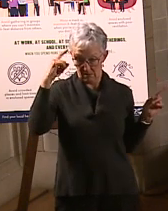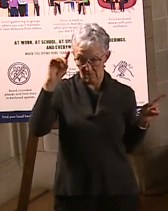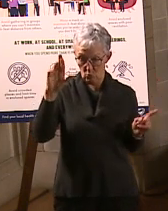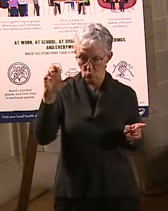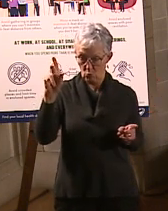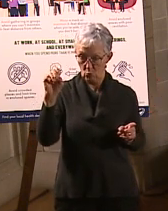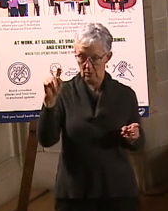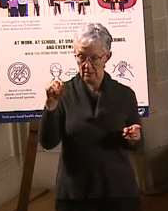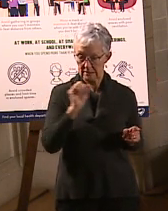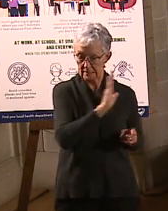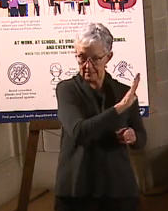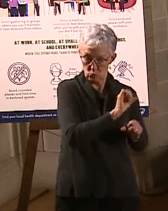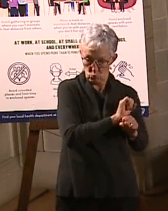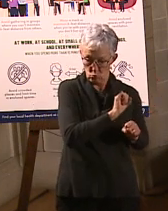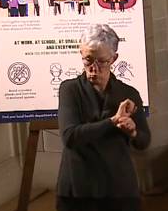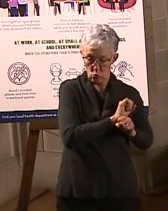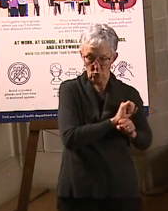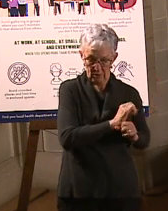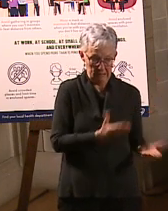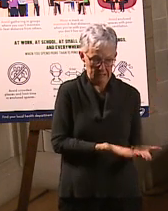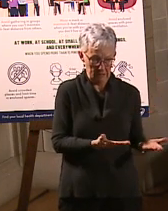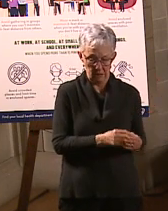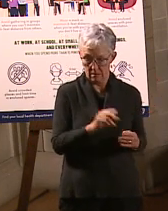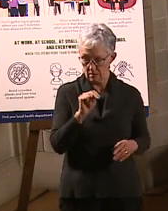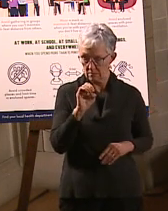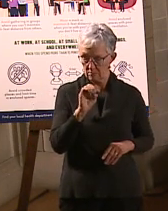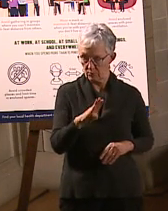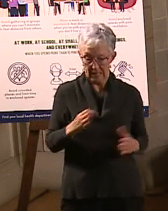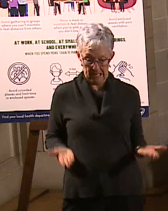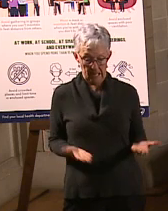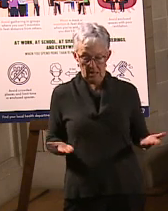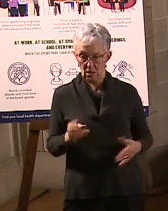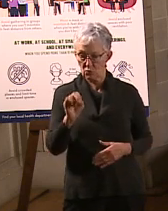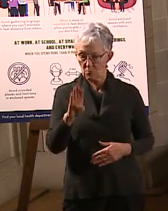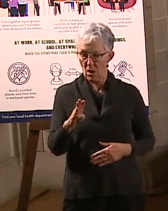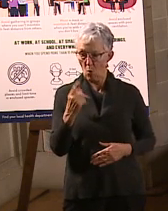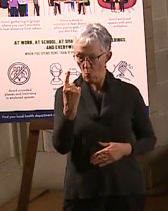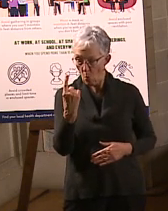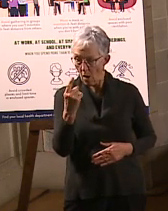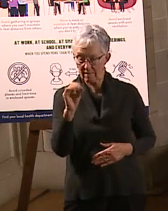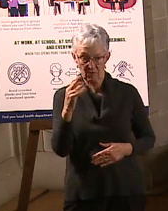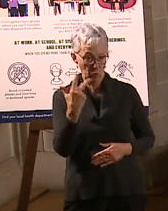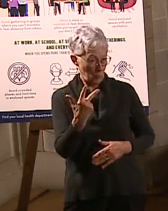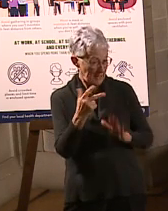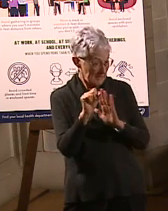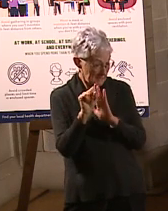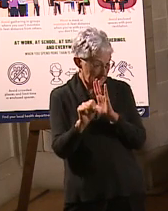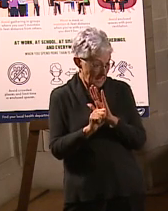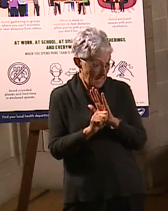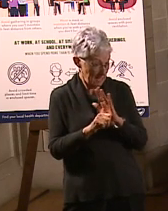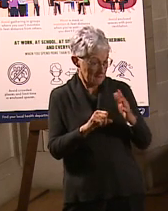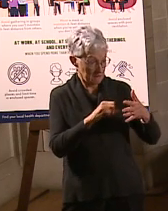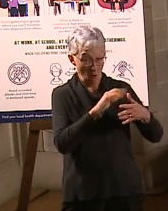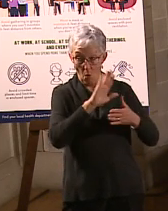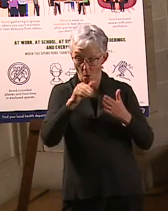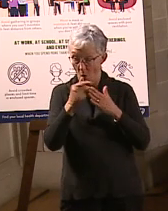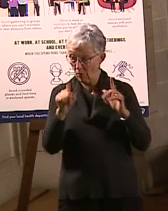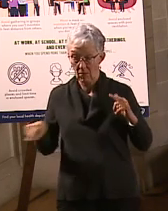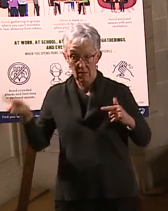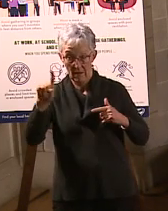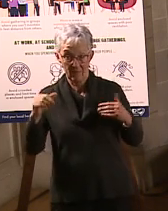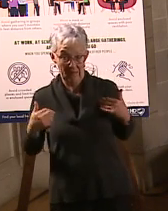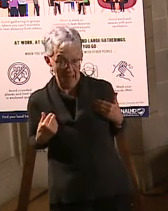especially because Nebraska is one of 3 states that doesn't have any school choice programs here. And so hopefully,